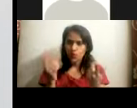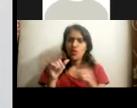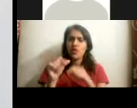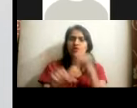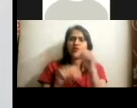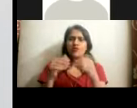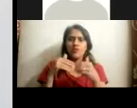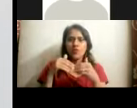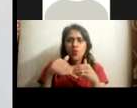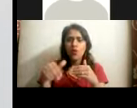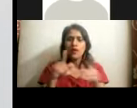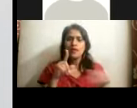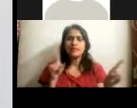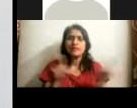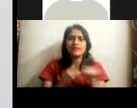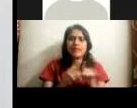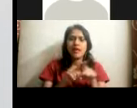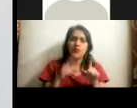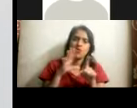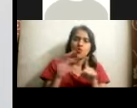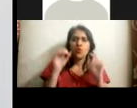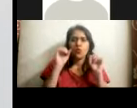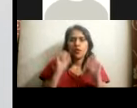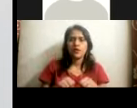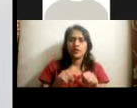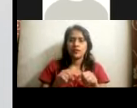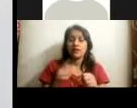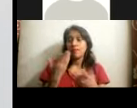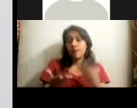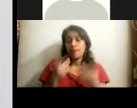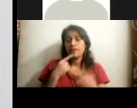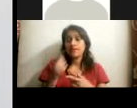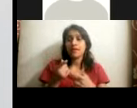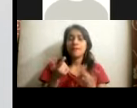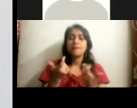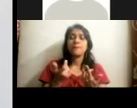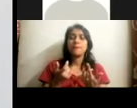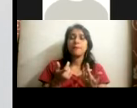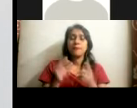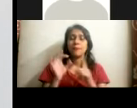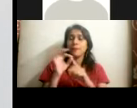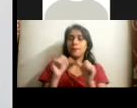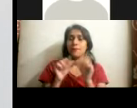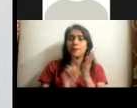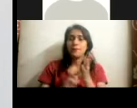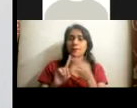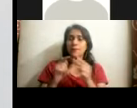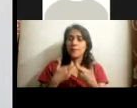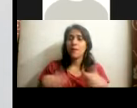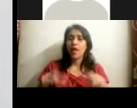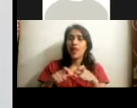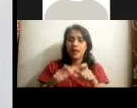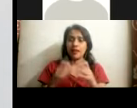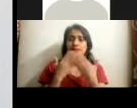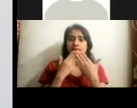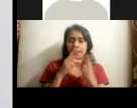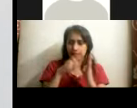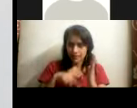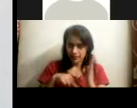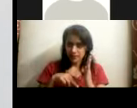this type of study. For example, when I say a panel study, for example, if group one has to come up with an idea for a panel